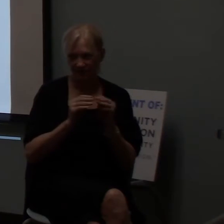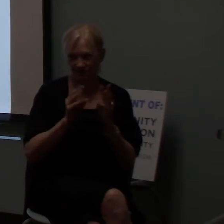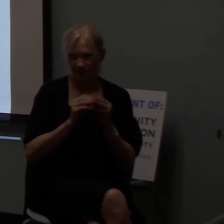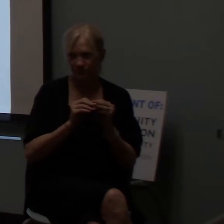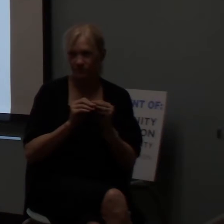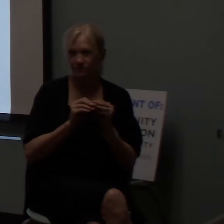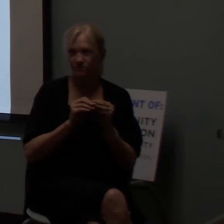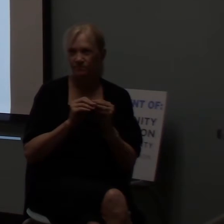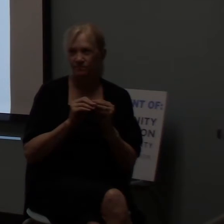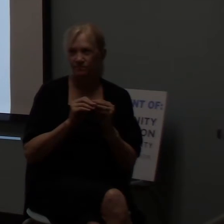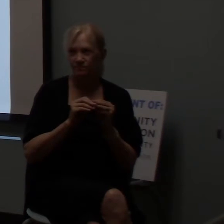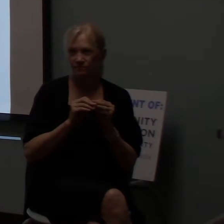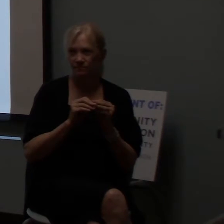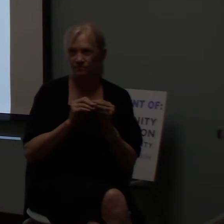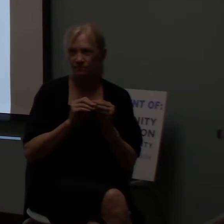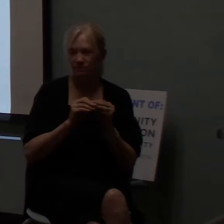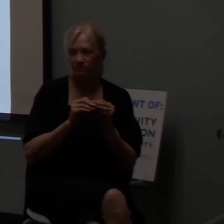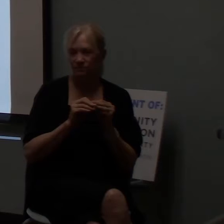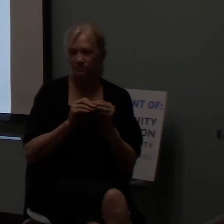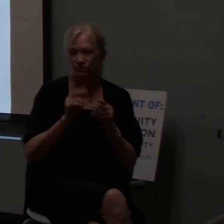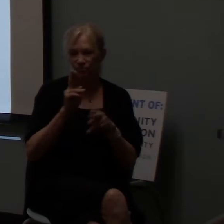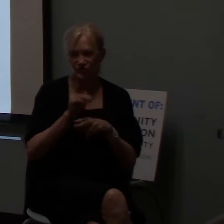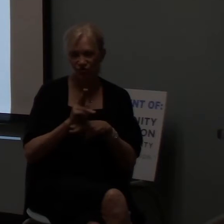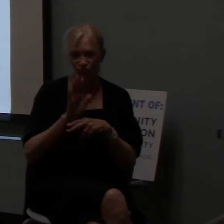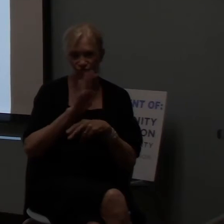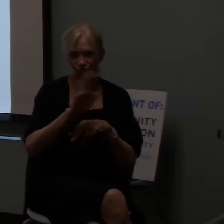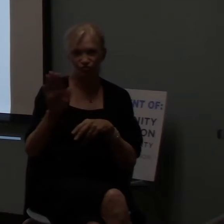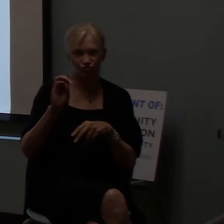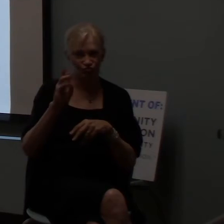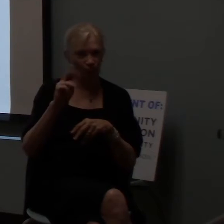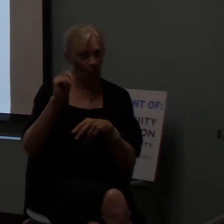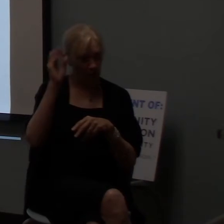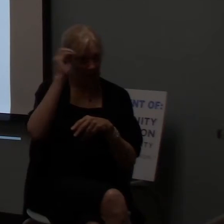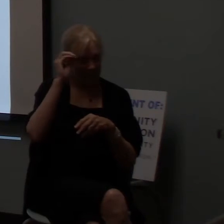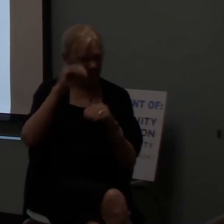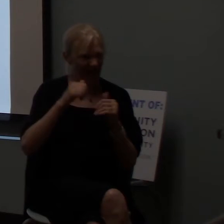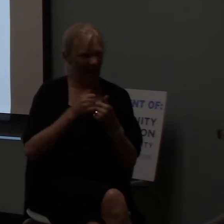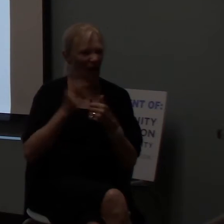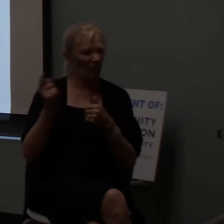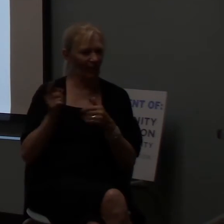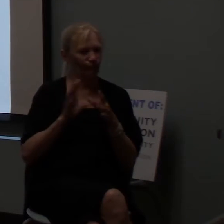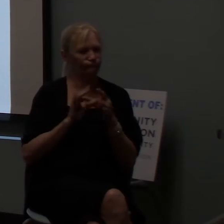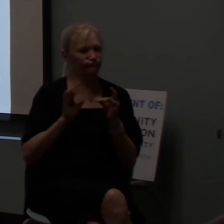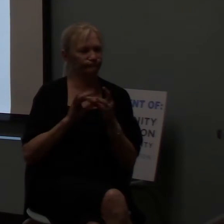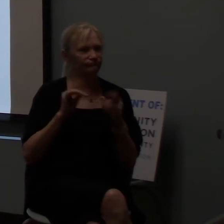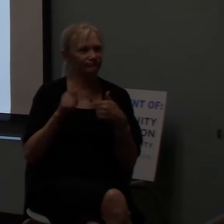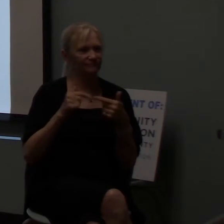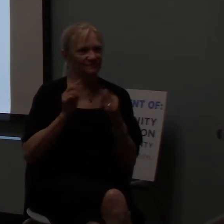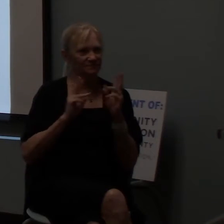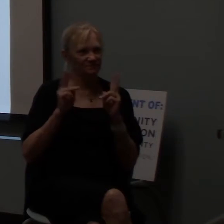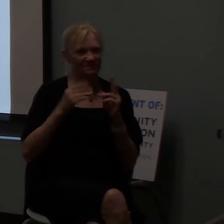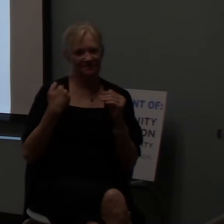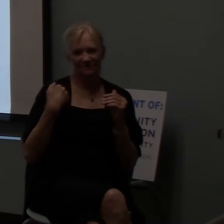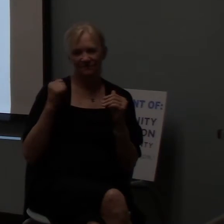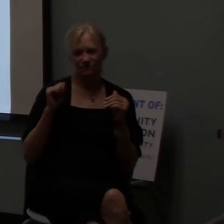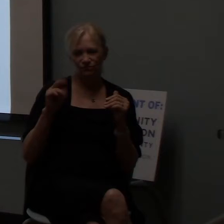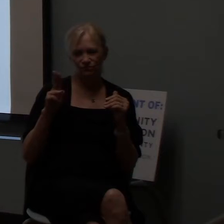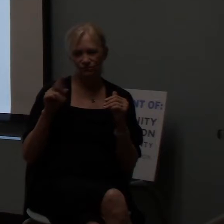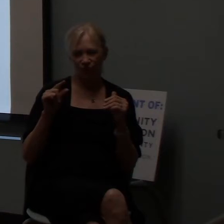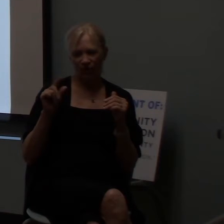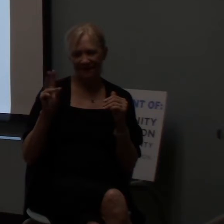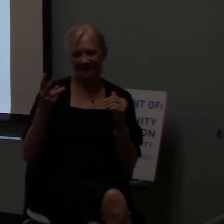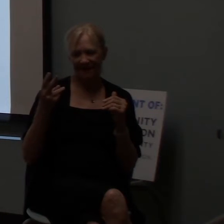online. Use your own opinion of how they categorized us as possible selectors of the